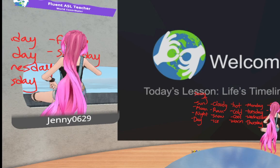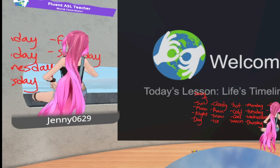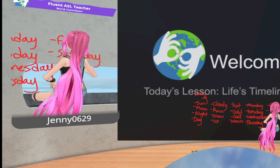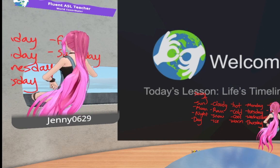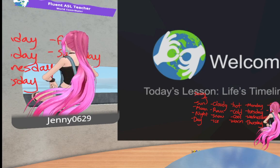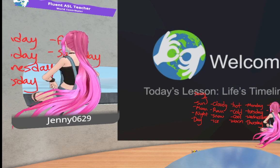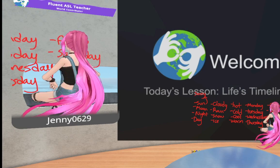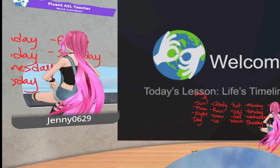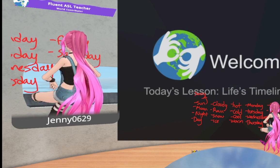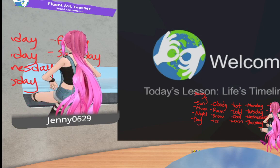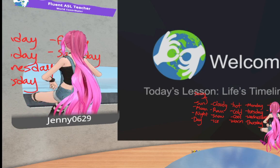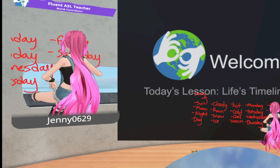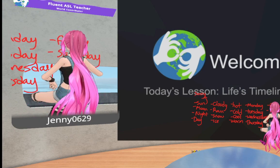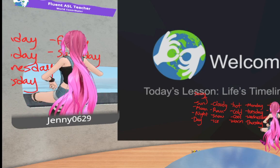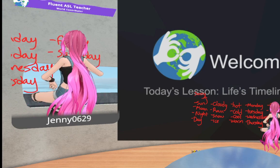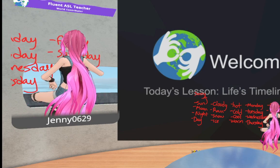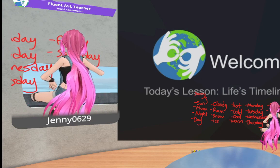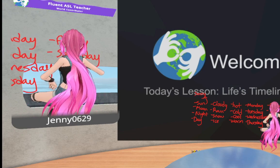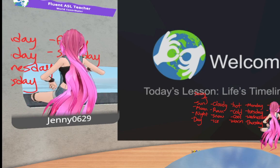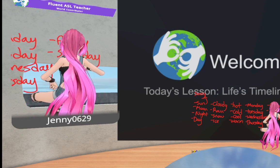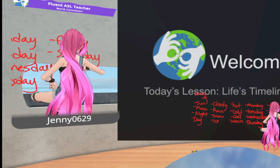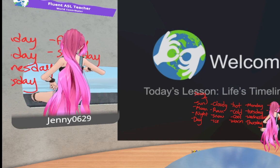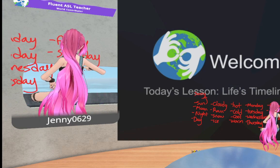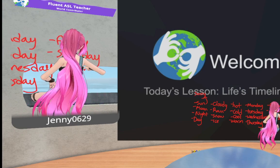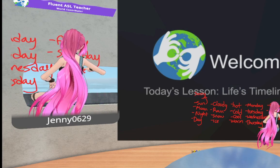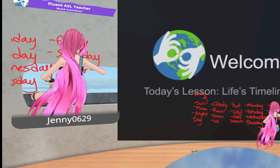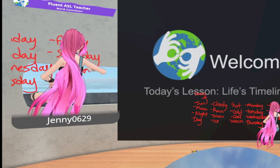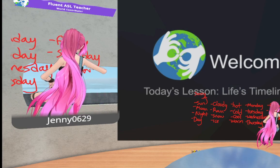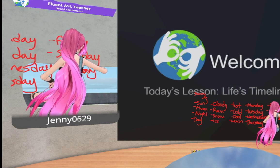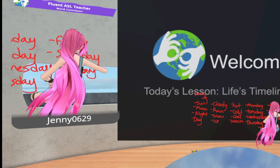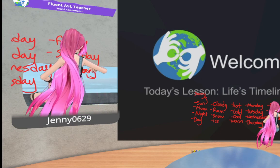Saturday, and Sunday.